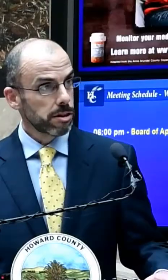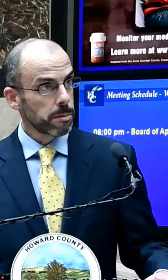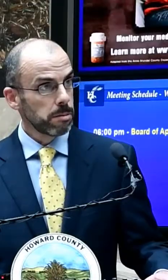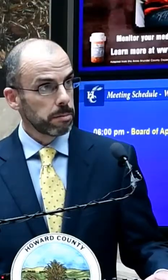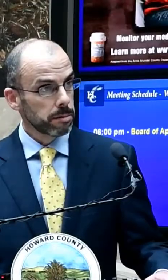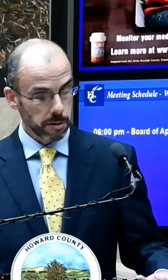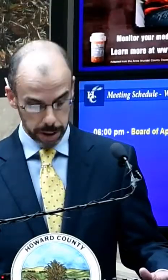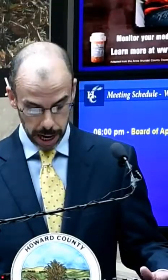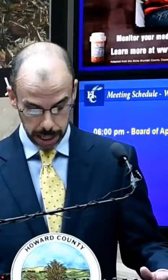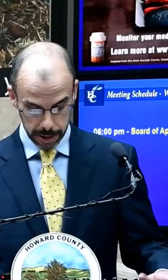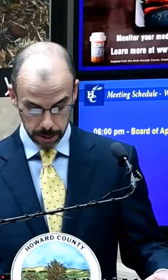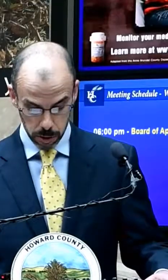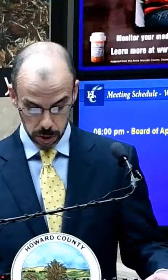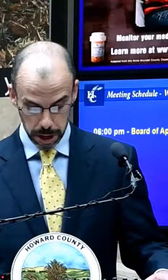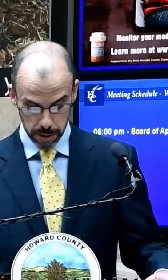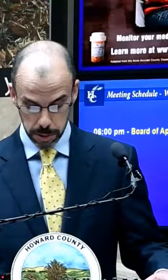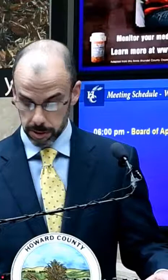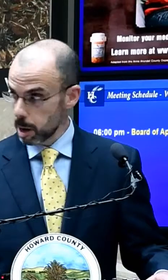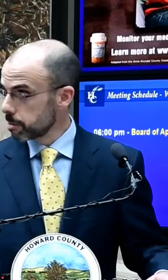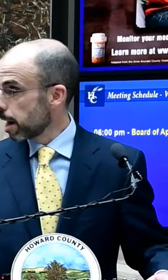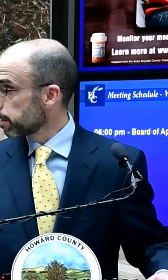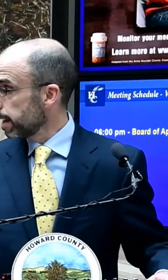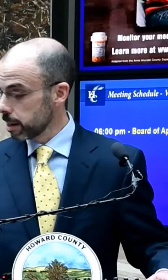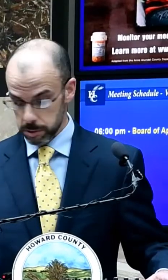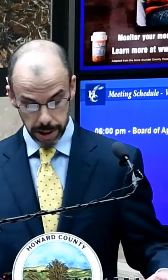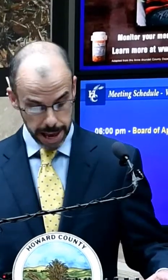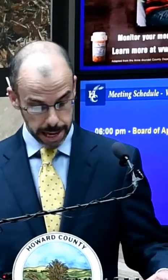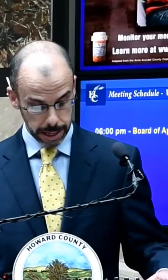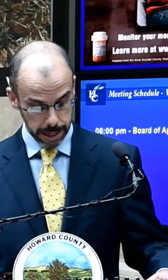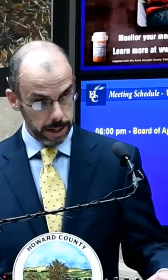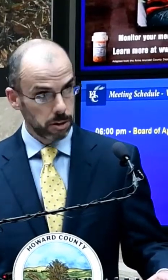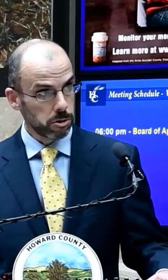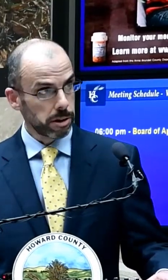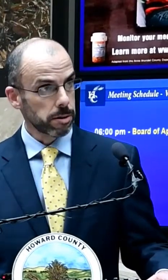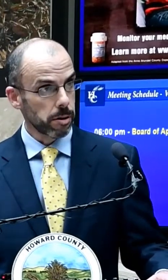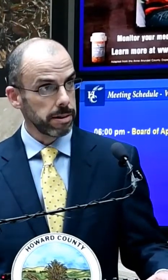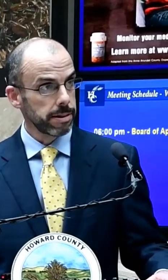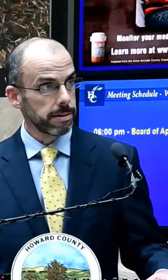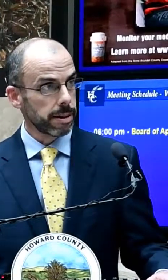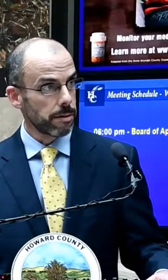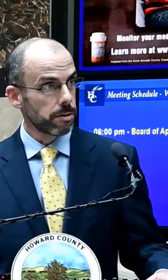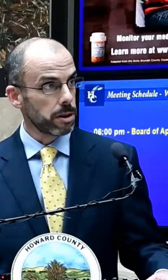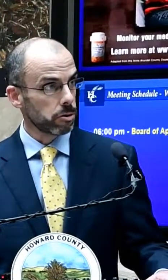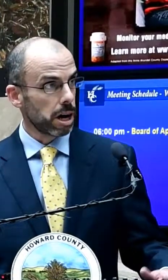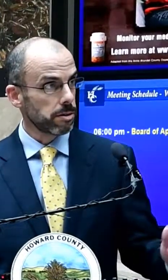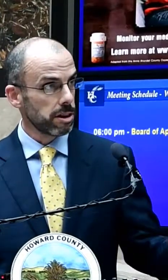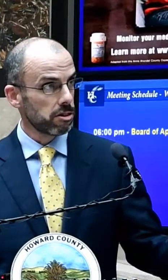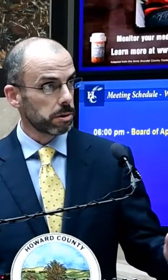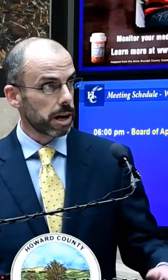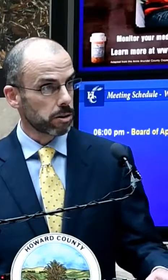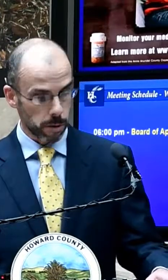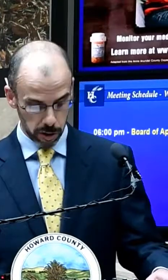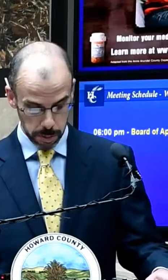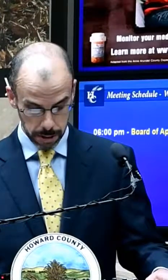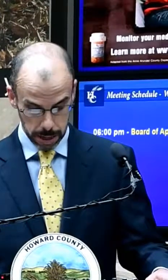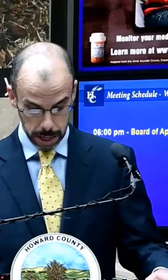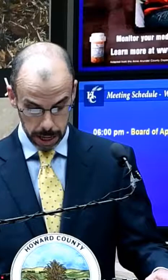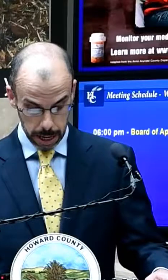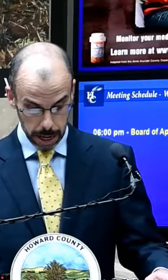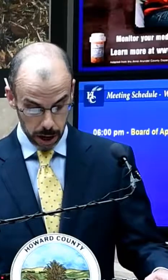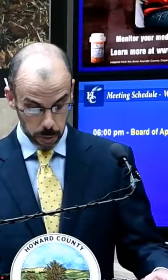This summer, some of my colleagues learned about some of the steps that Howard County was taking to address the crisis, and after an initial conversation with Dr.